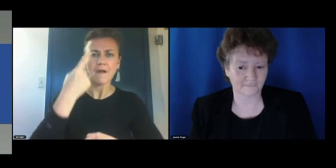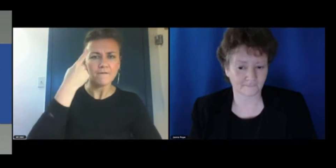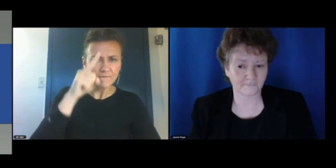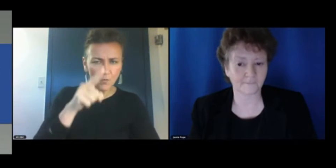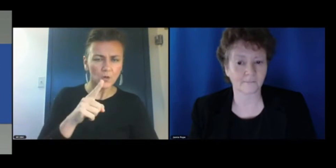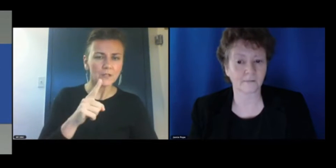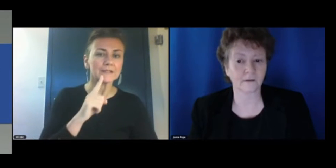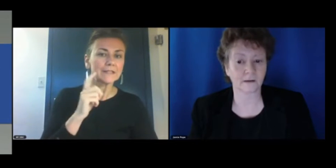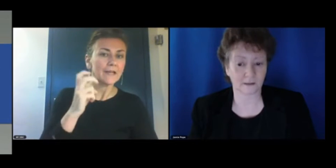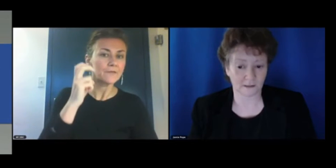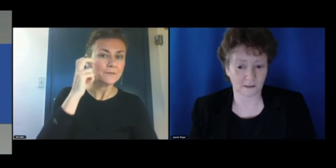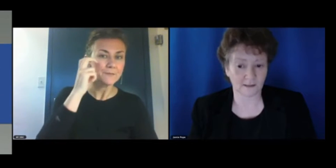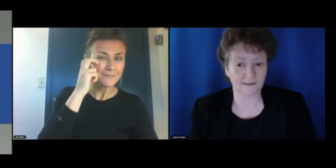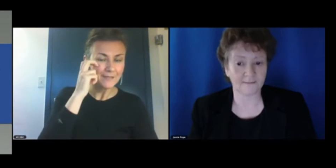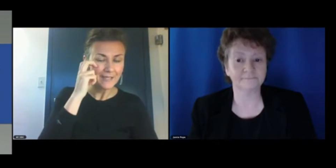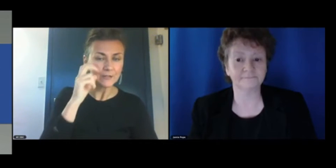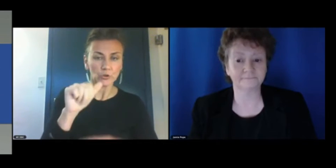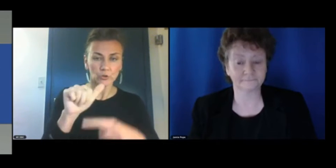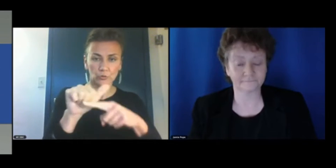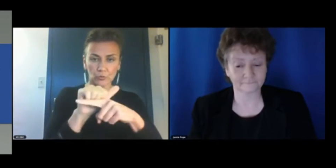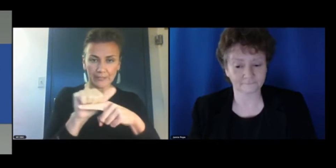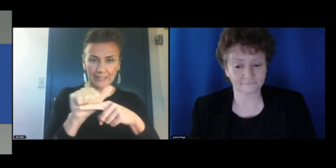people.